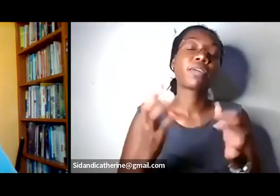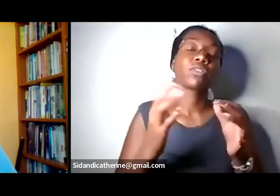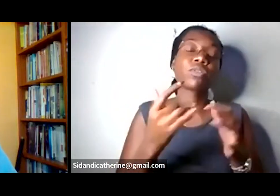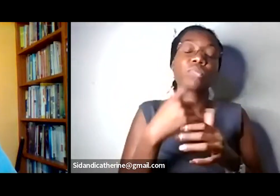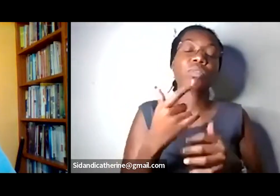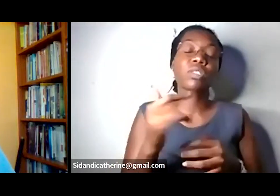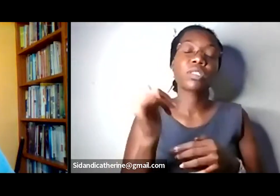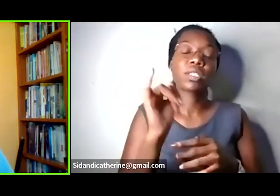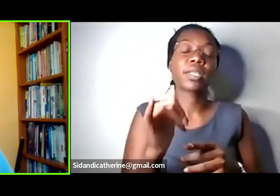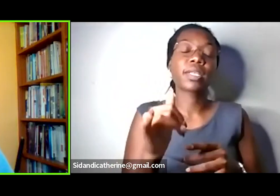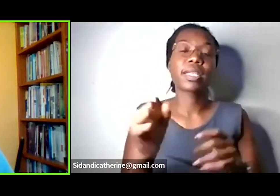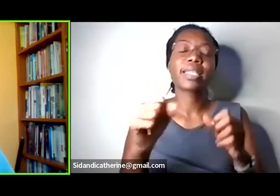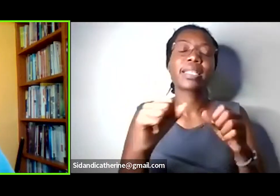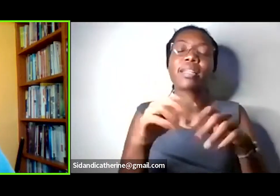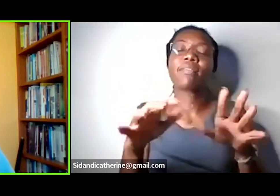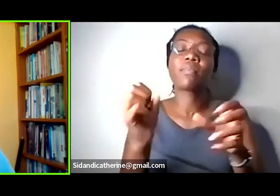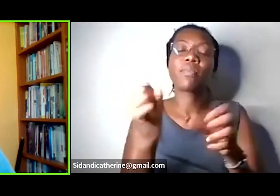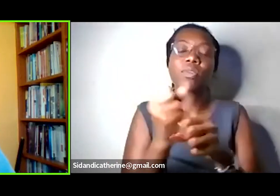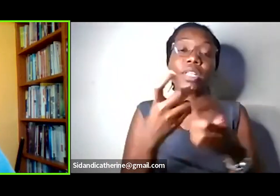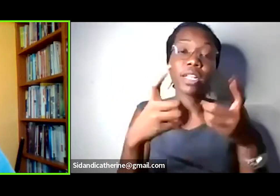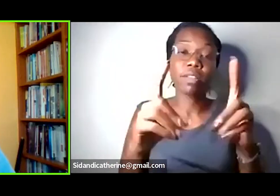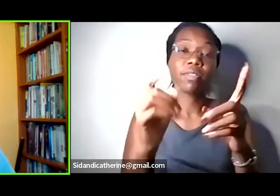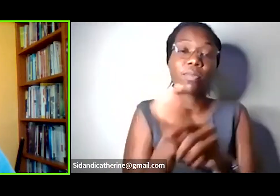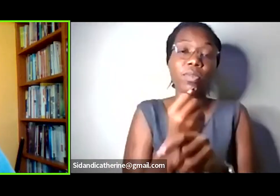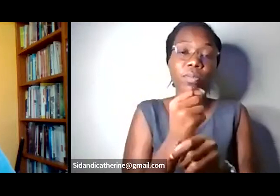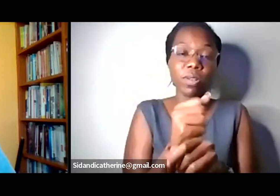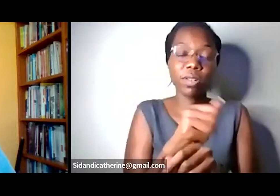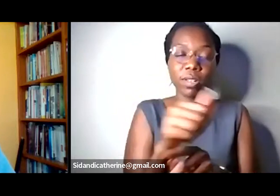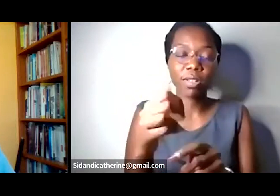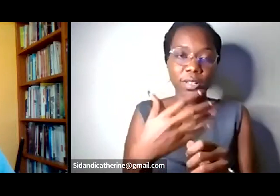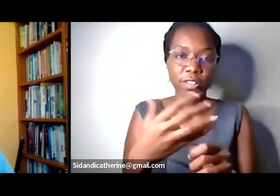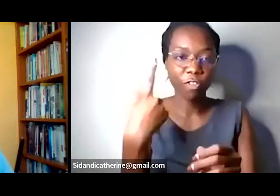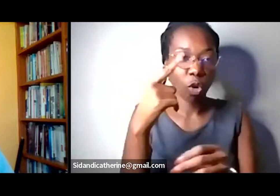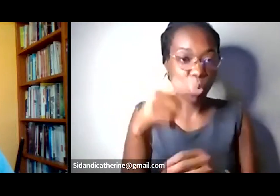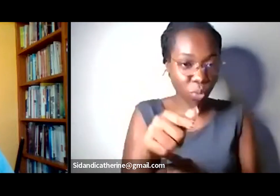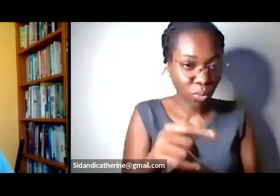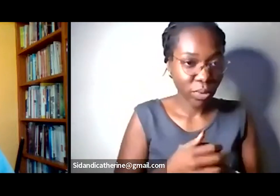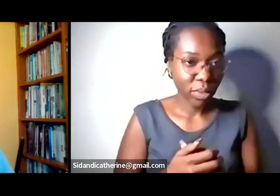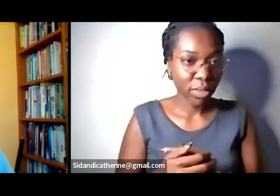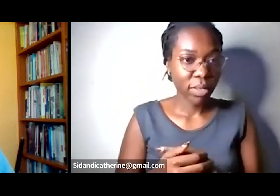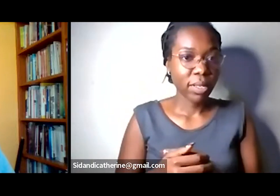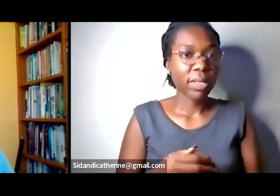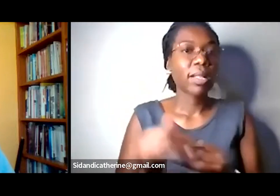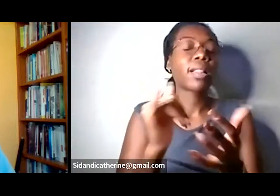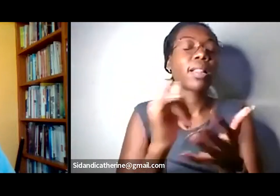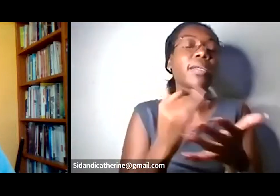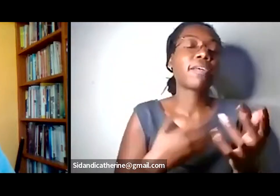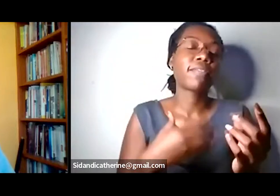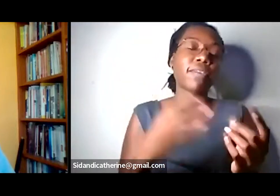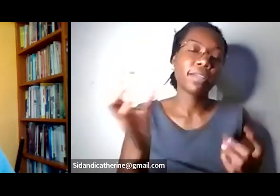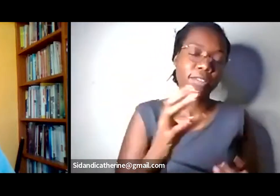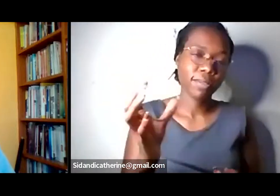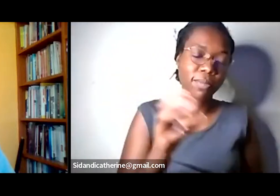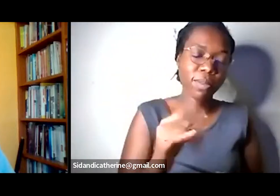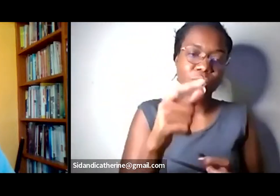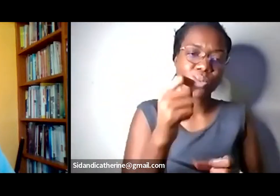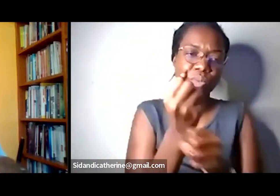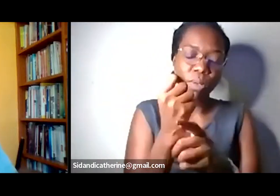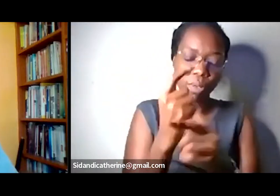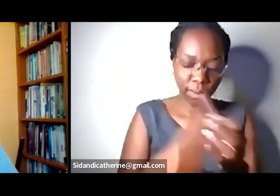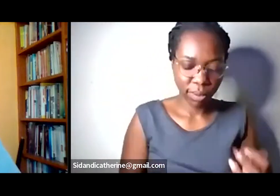woo, how you, if one has been in a dating relationships, you woo them, okay?